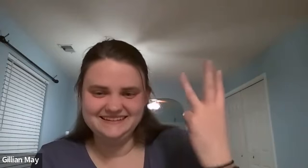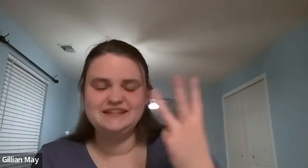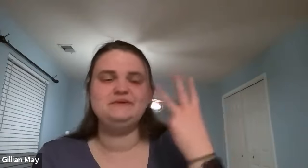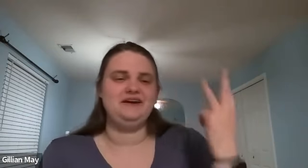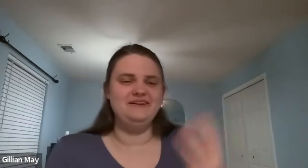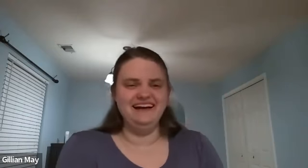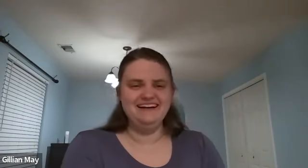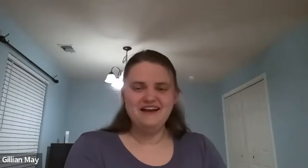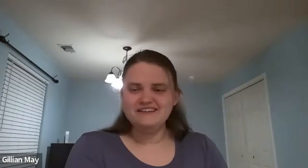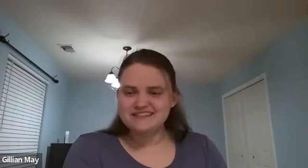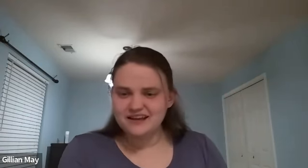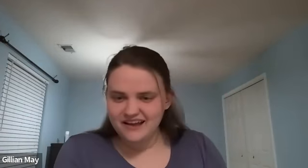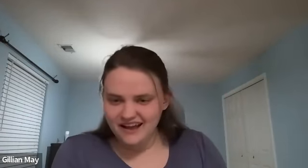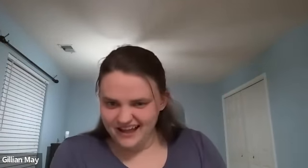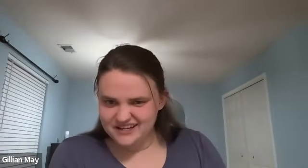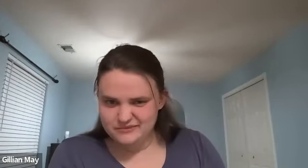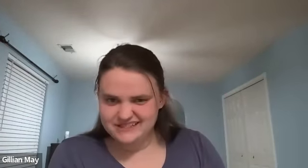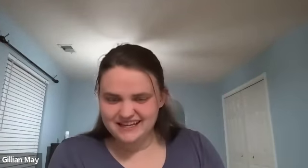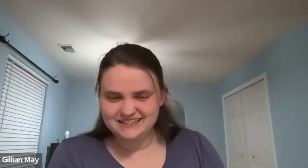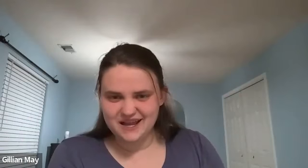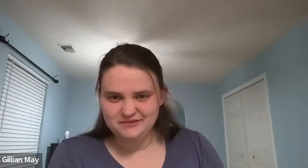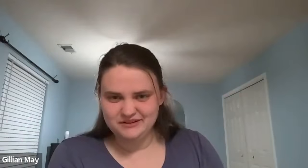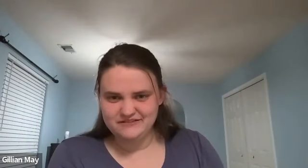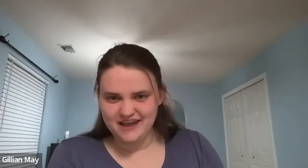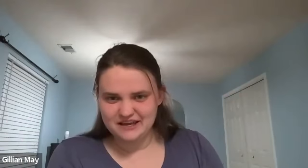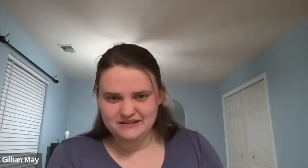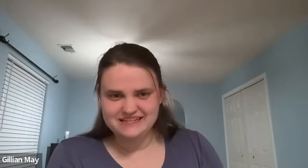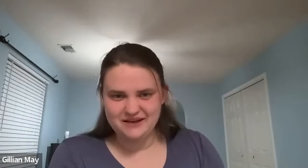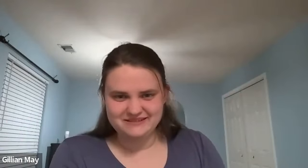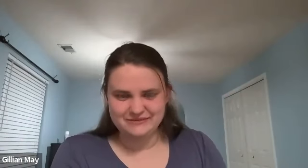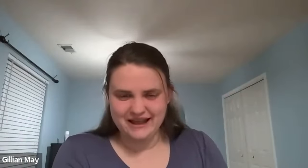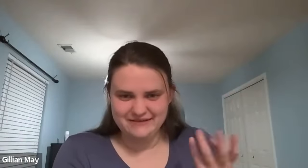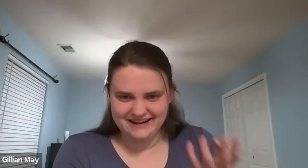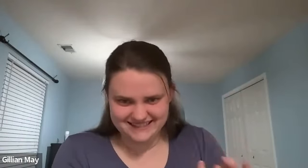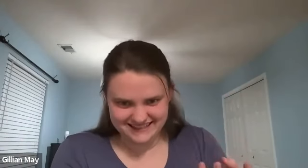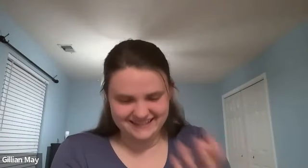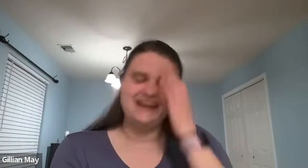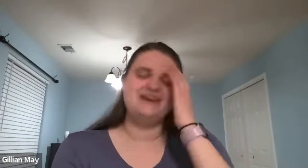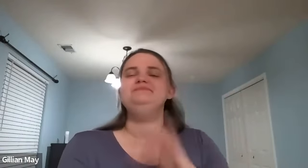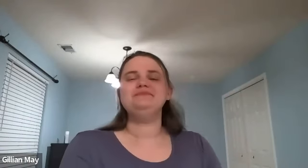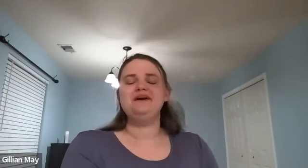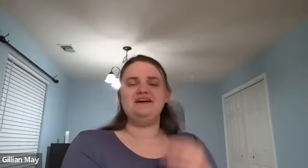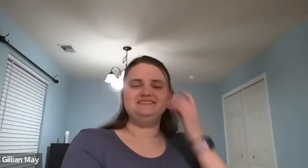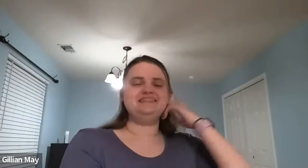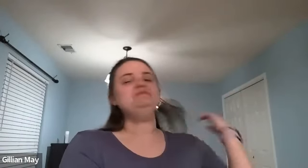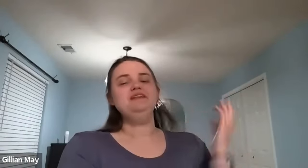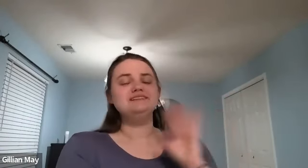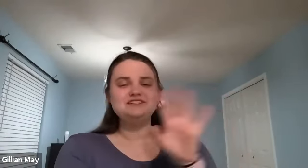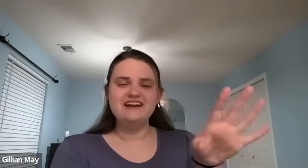There we go. I was like, I know Miss Katie typed really fast. How does it not? Why am I not seeing it yet? And see, you guys